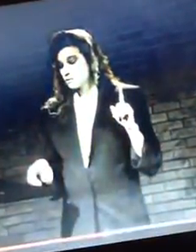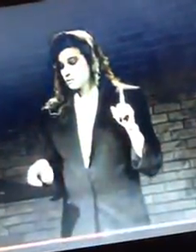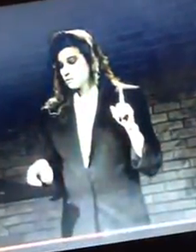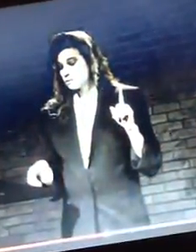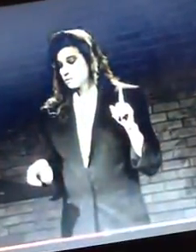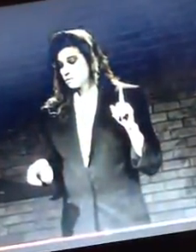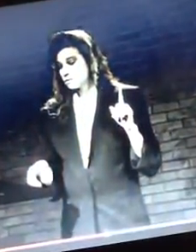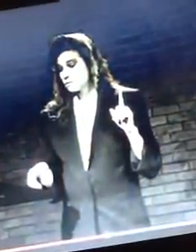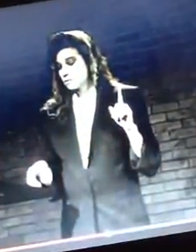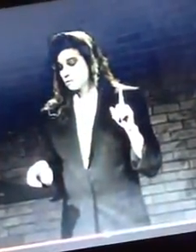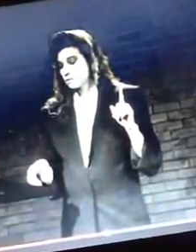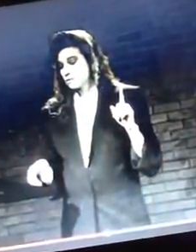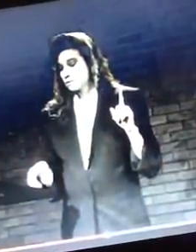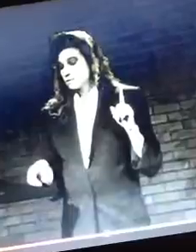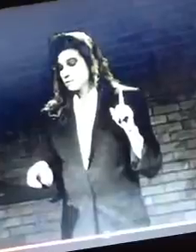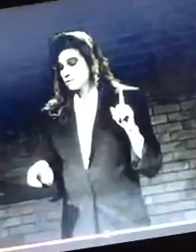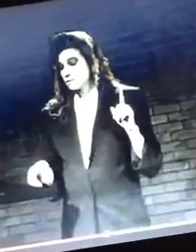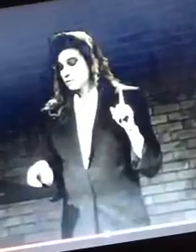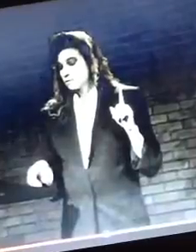The first title is in regards to employment.